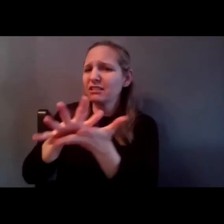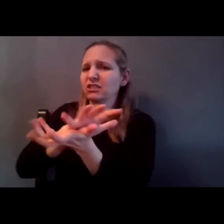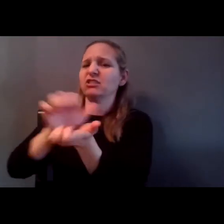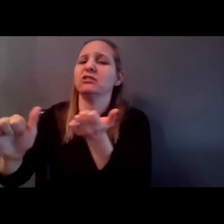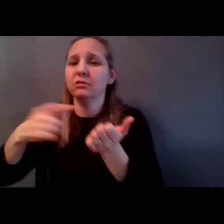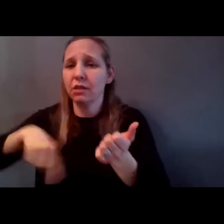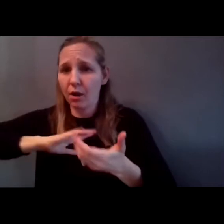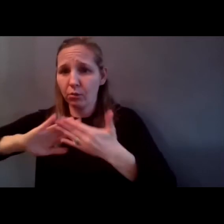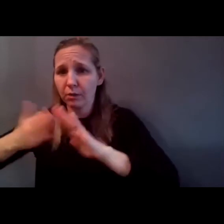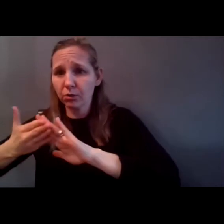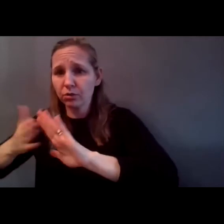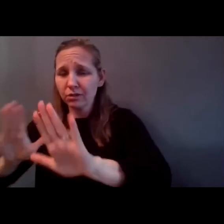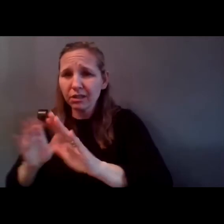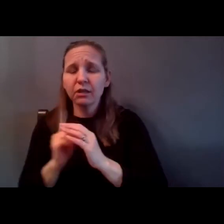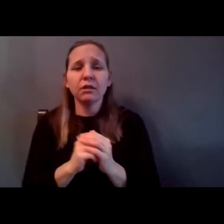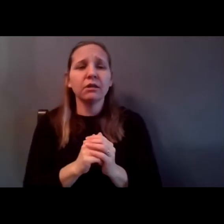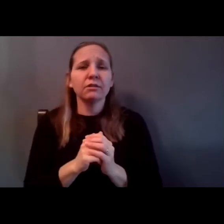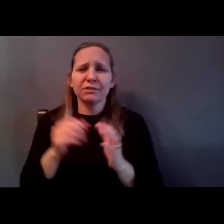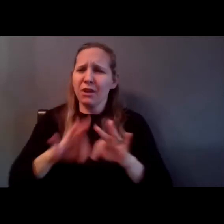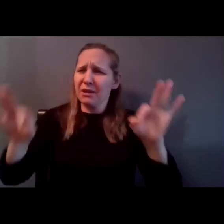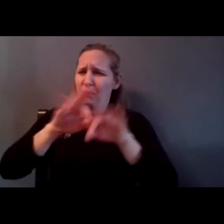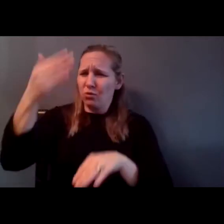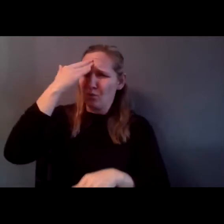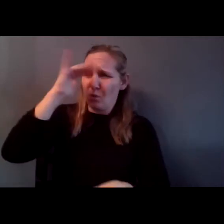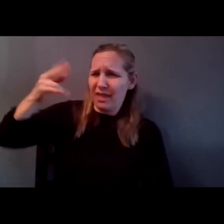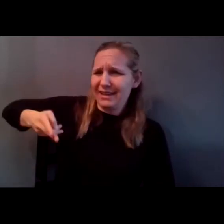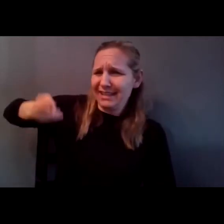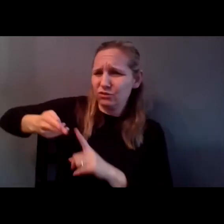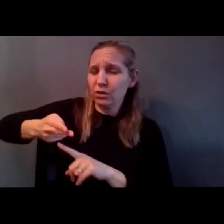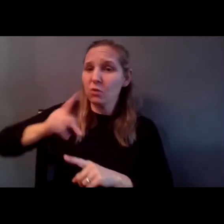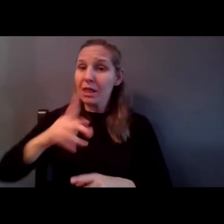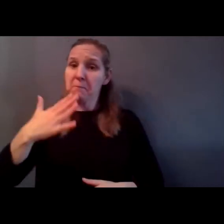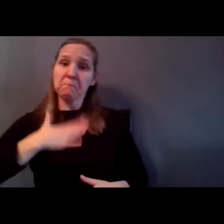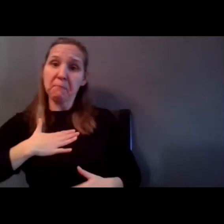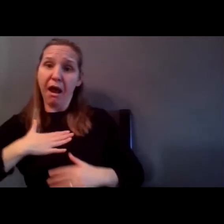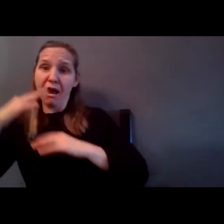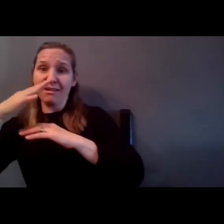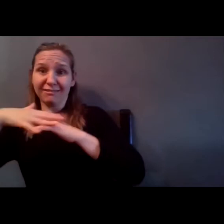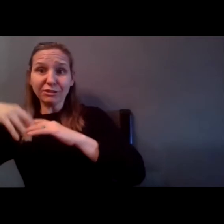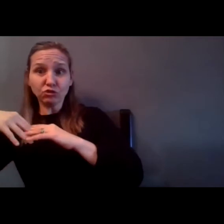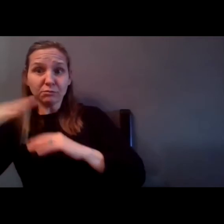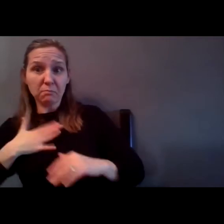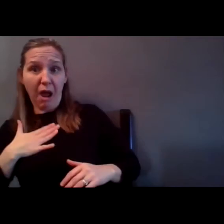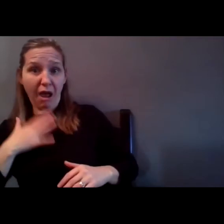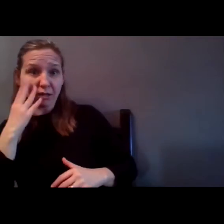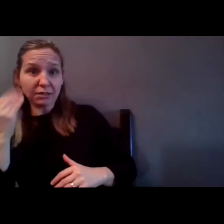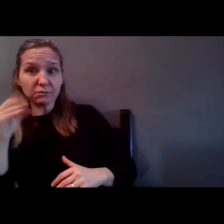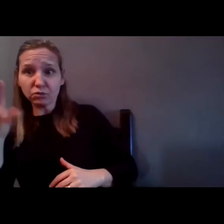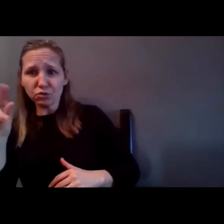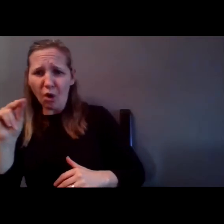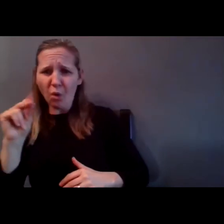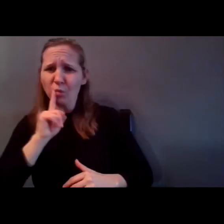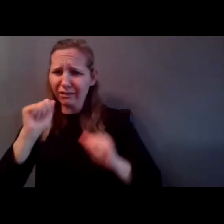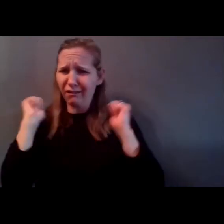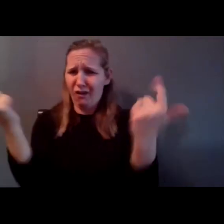But it's important for us to learn this history, that it's our collective history. It's not just an Indigenous experience. It's a Canadian